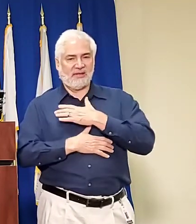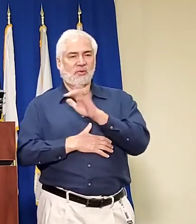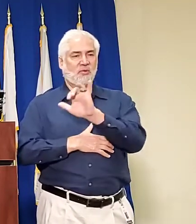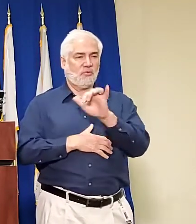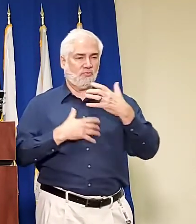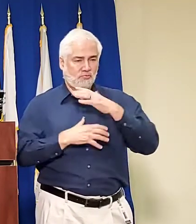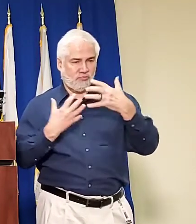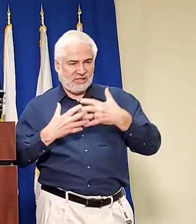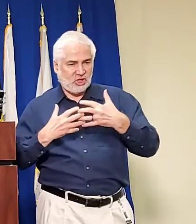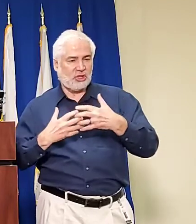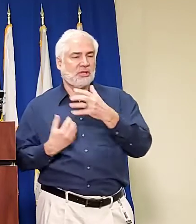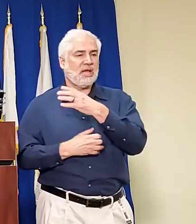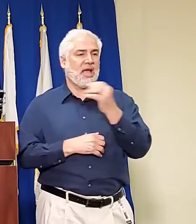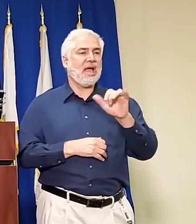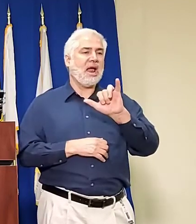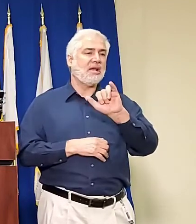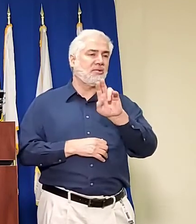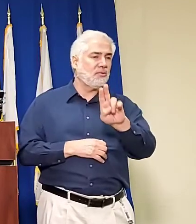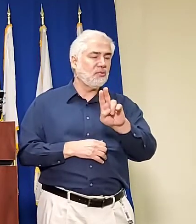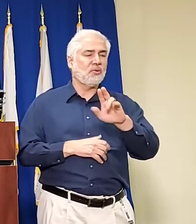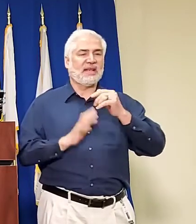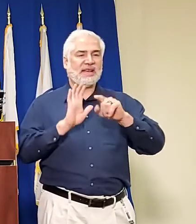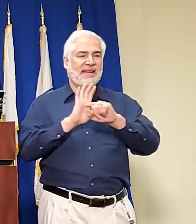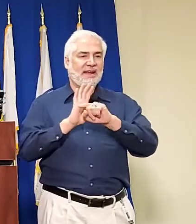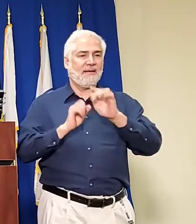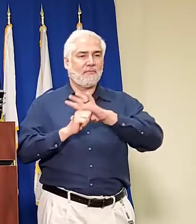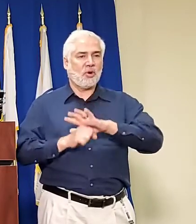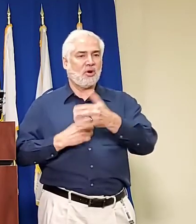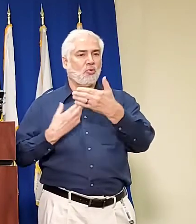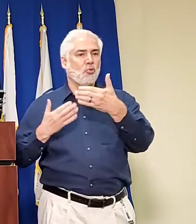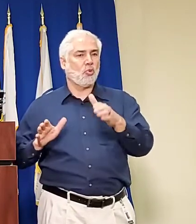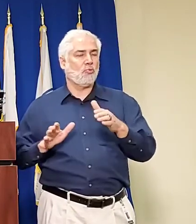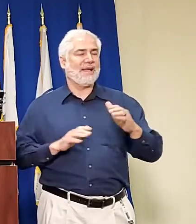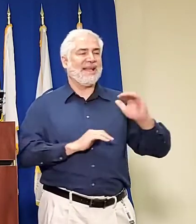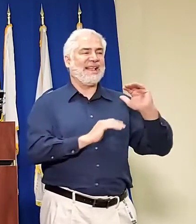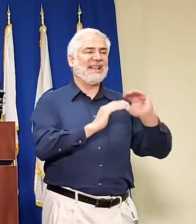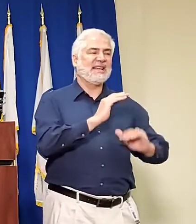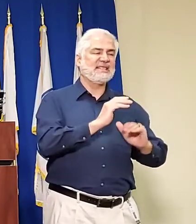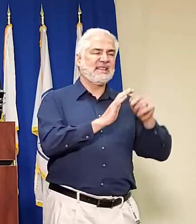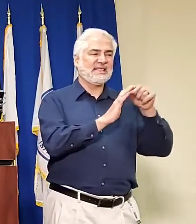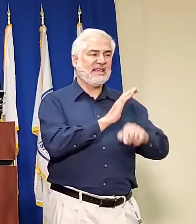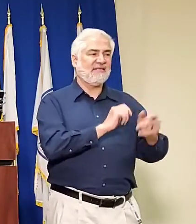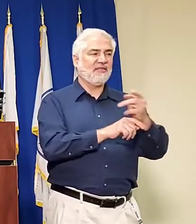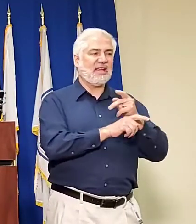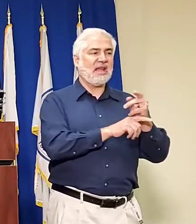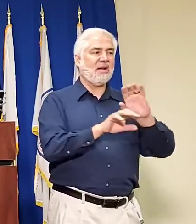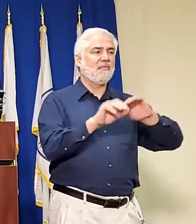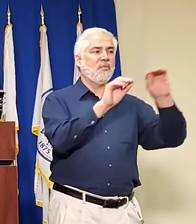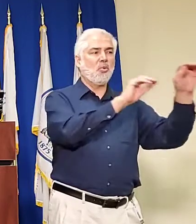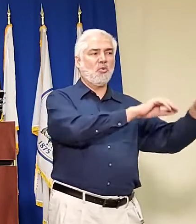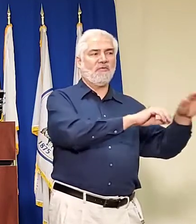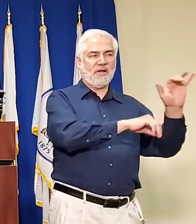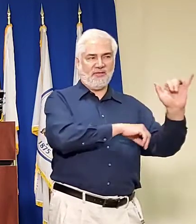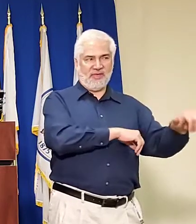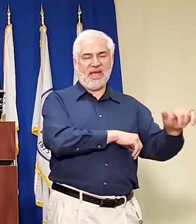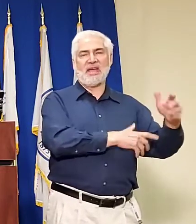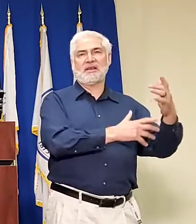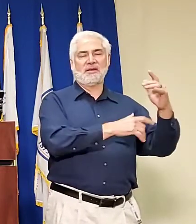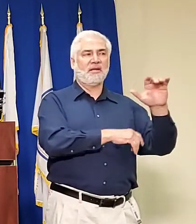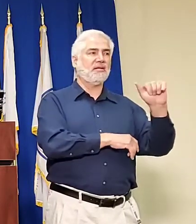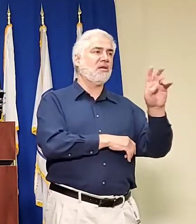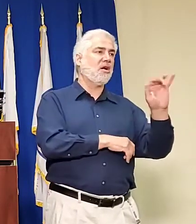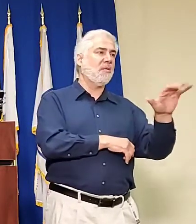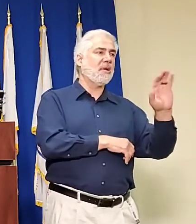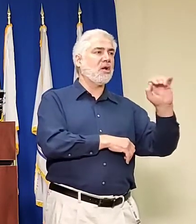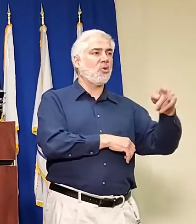as ICU beds and negative pressure rooms, and you have less acute patients that can be moved to the other facility. Now that doesn't mean it would